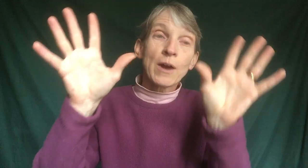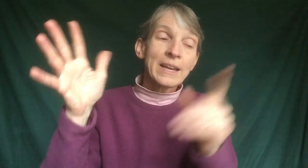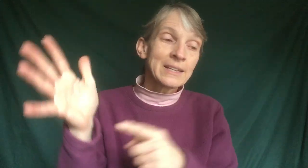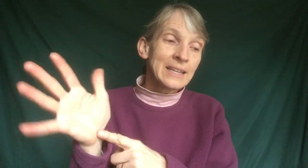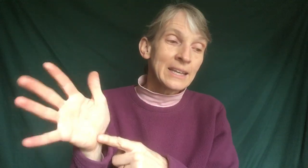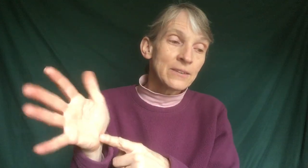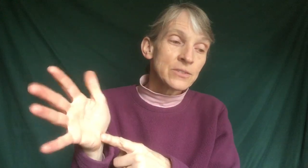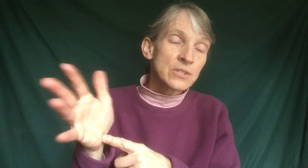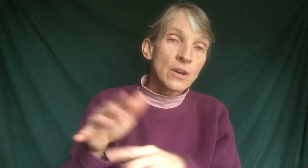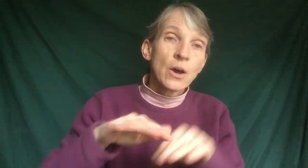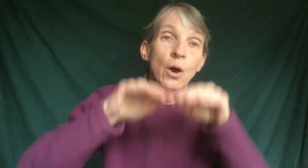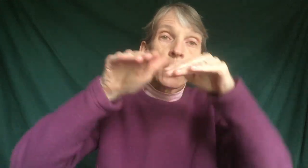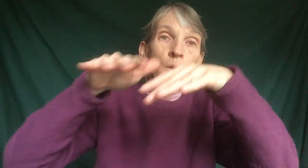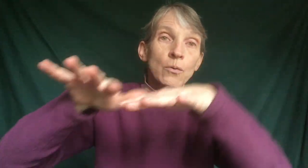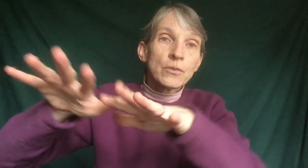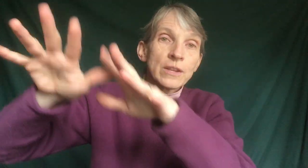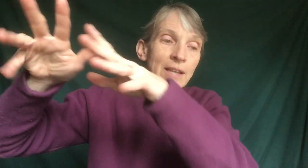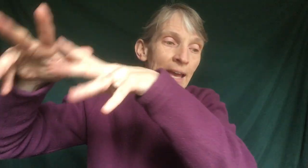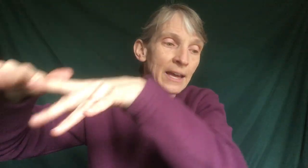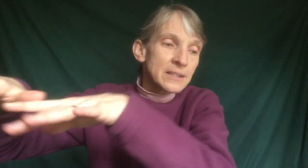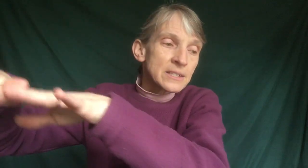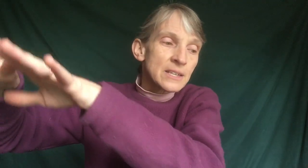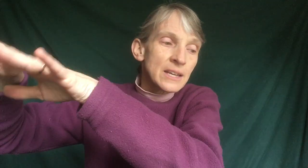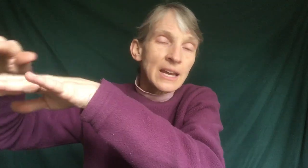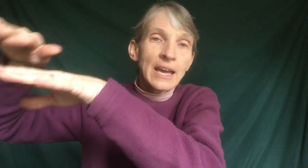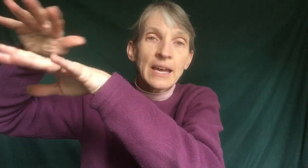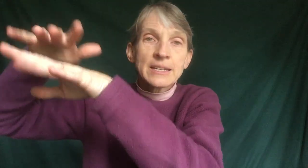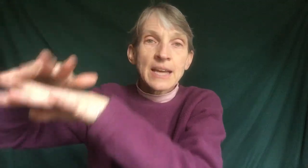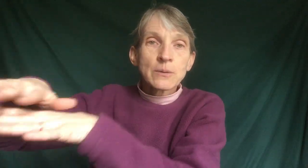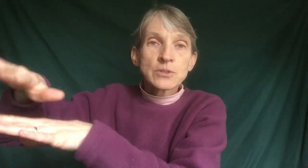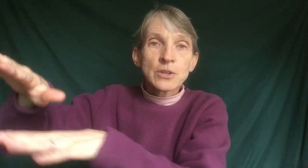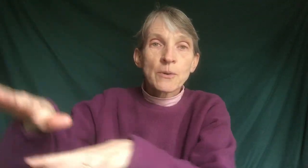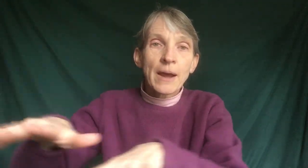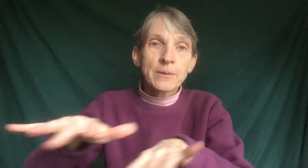bright leaves over the land and down to the ground.